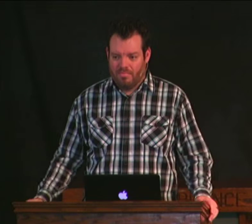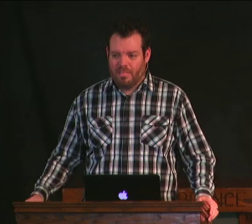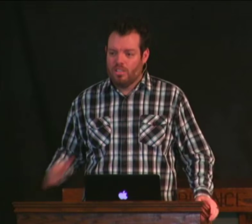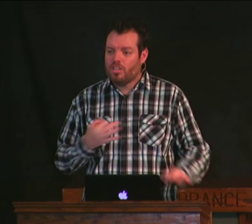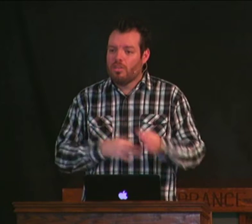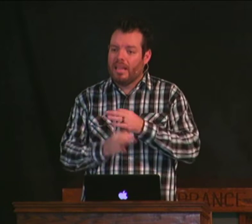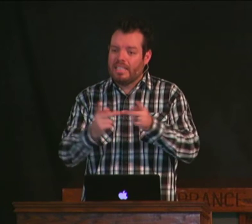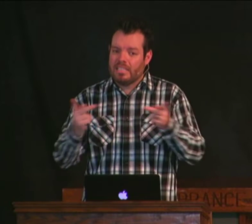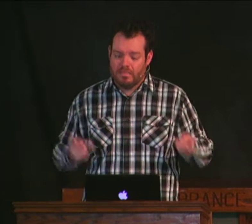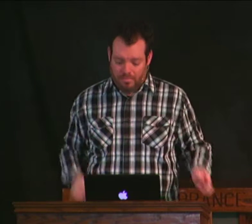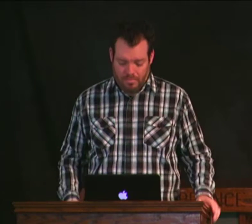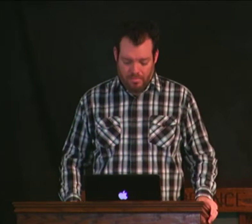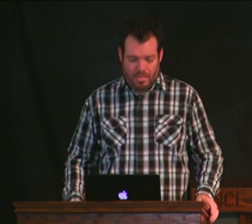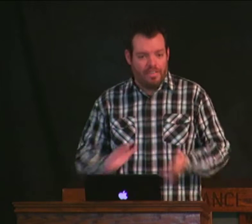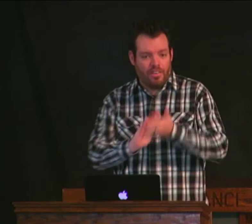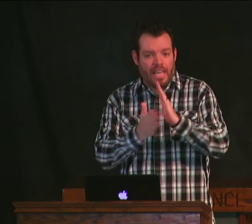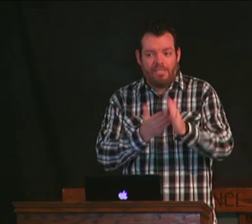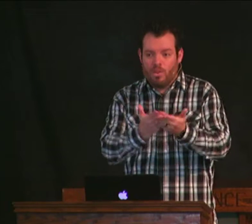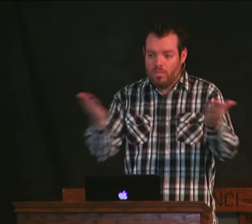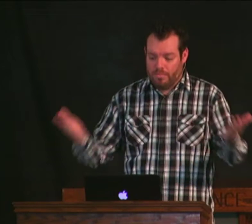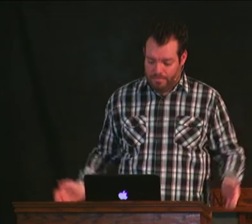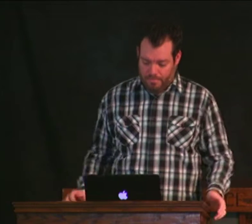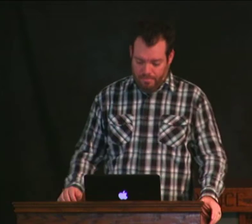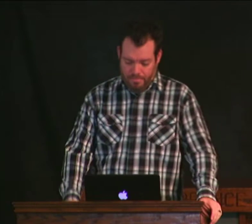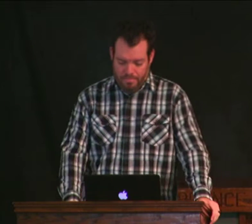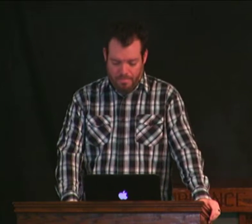he took your place, and he forgave you.